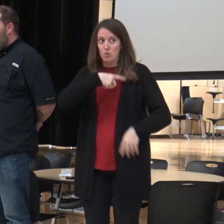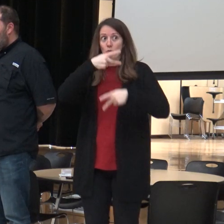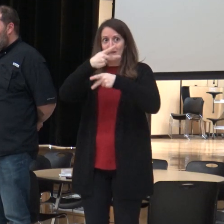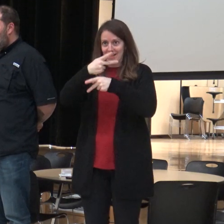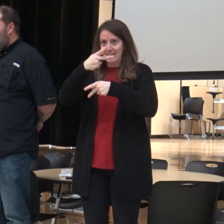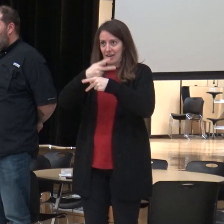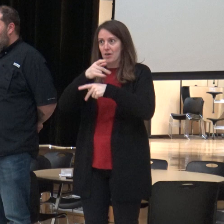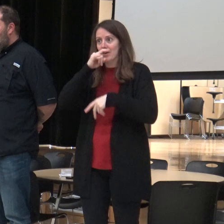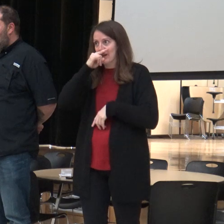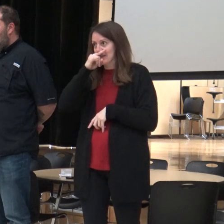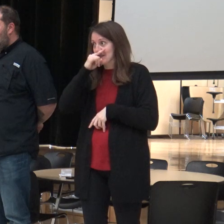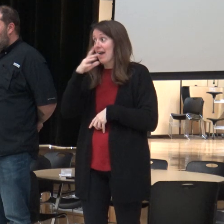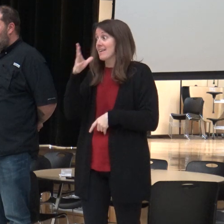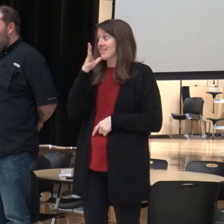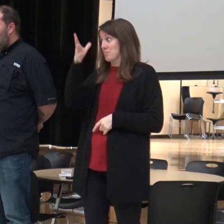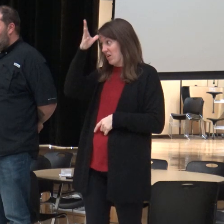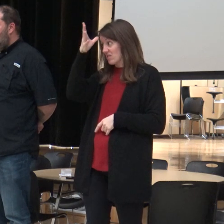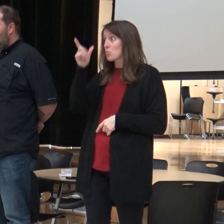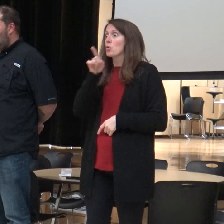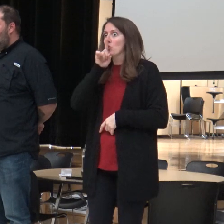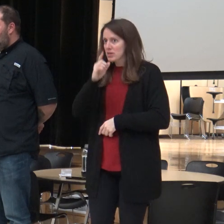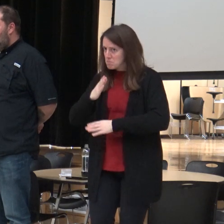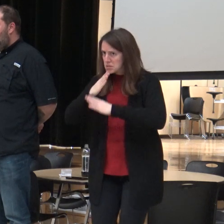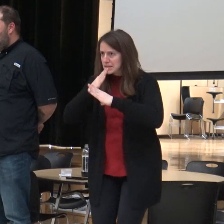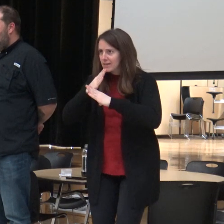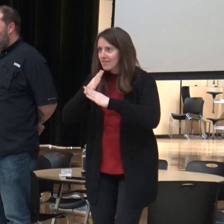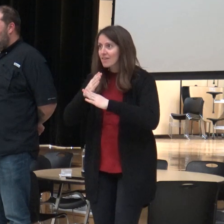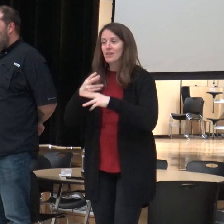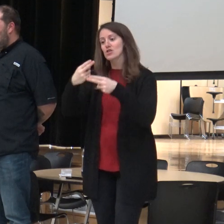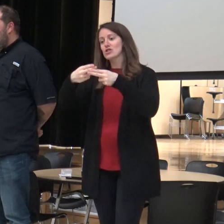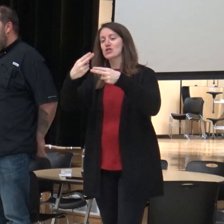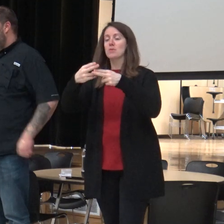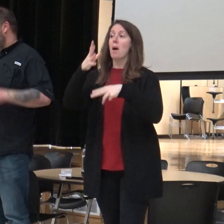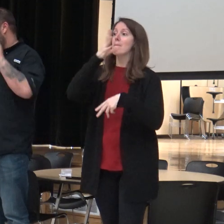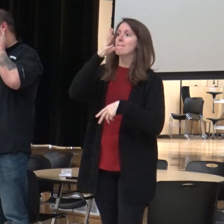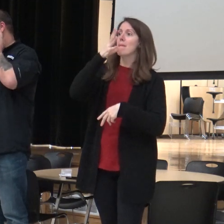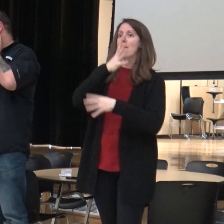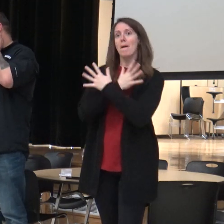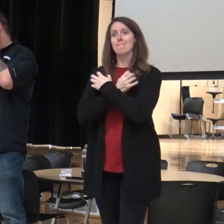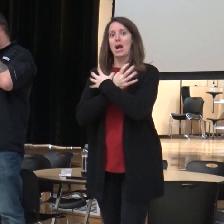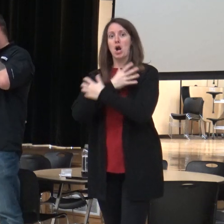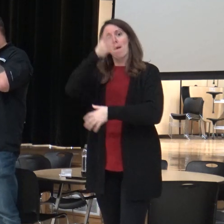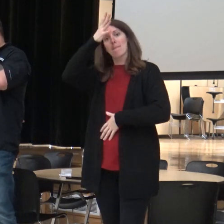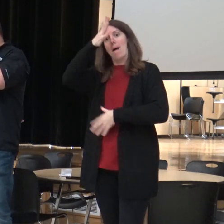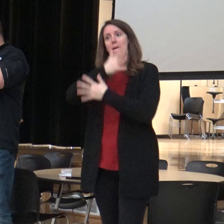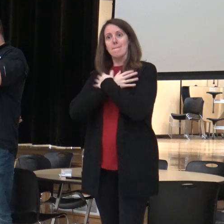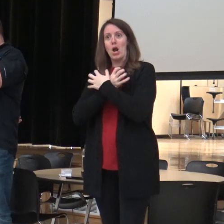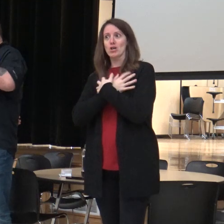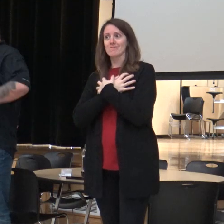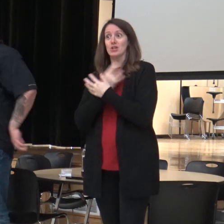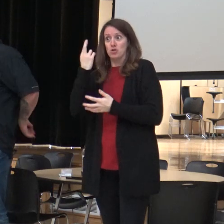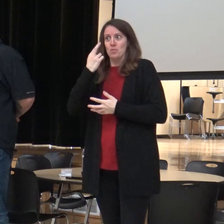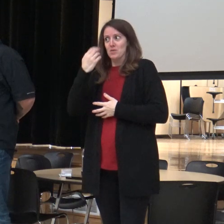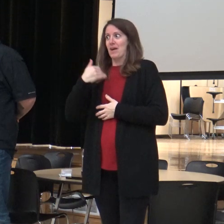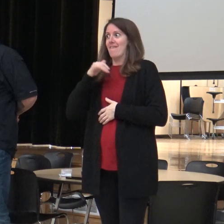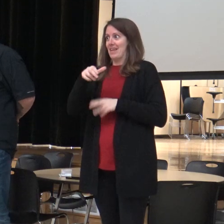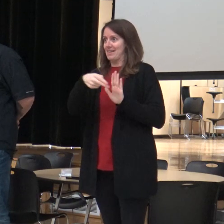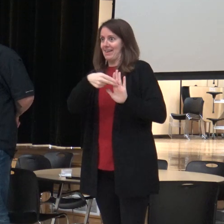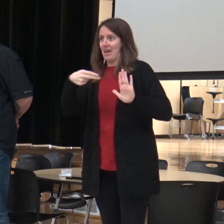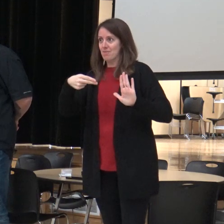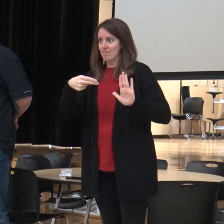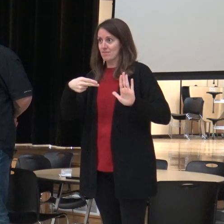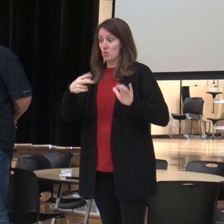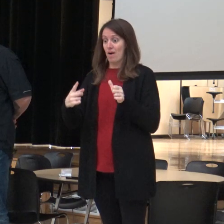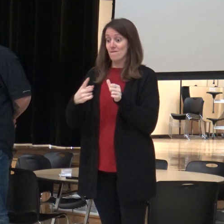And as parents, we're super protective. There's the term mama bear for a reason and papa bear for a reason. And so our first instinct is to get into defense mode and